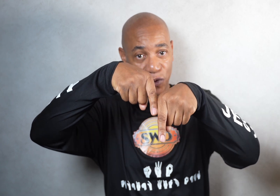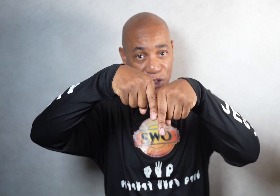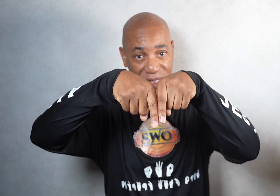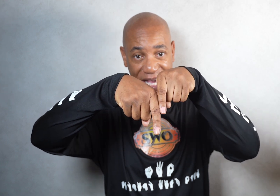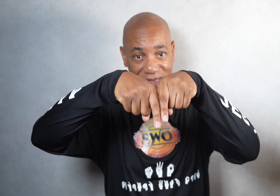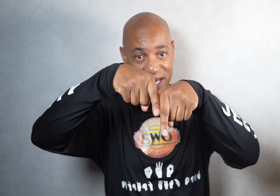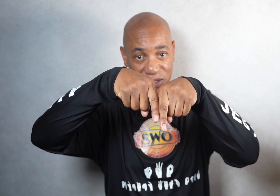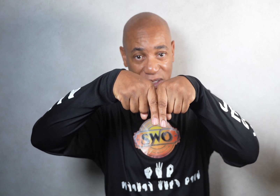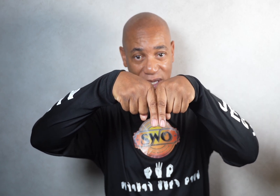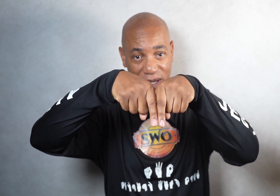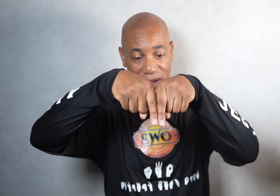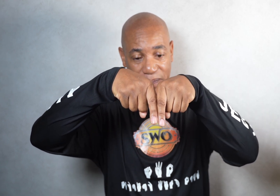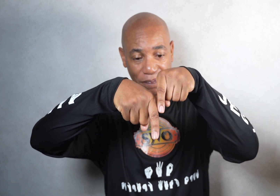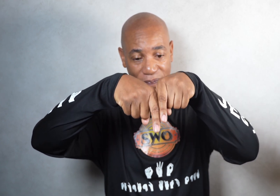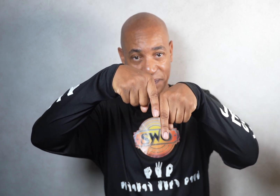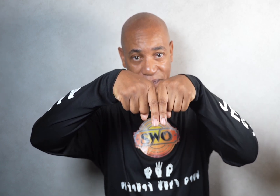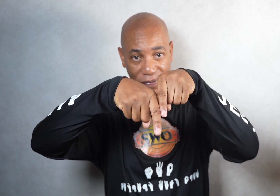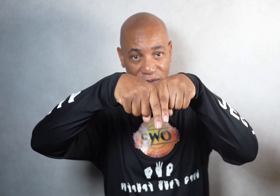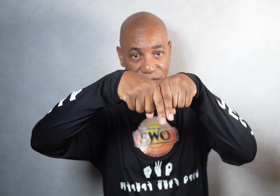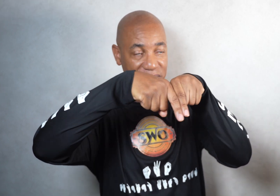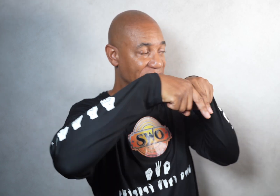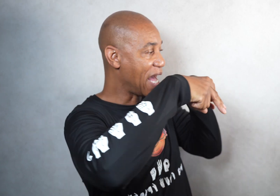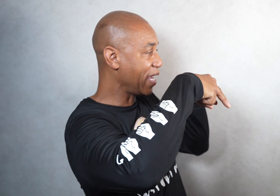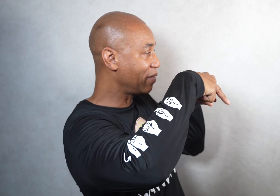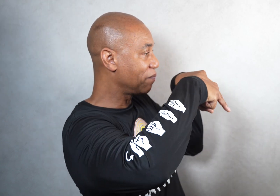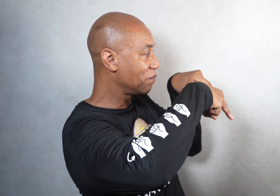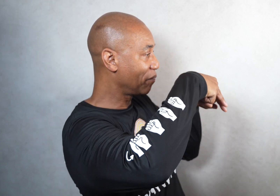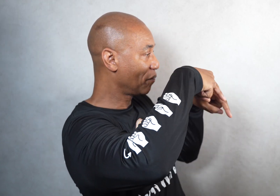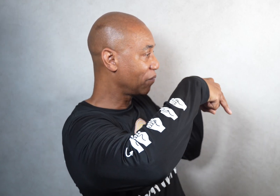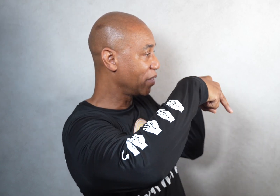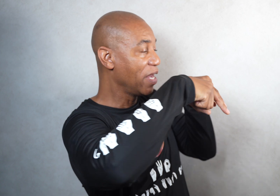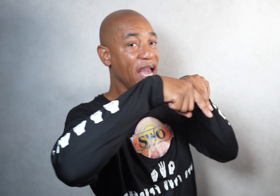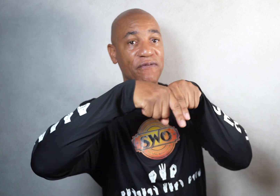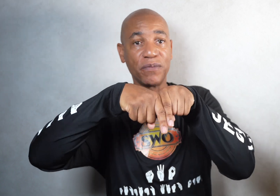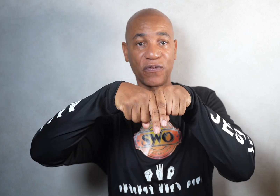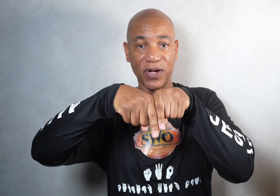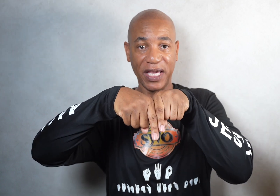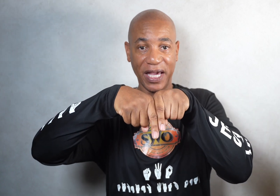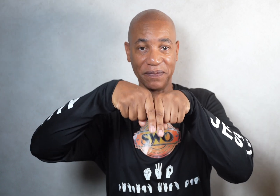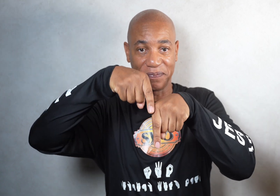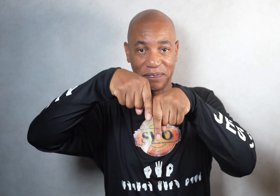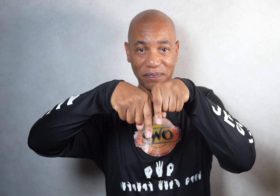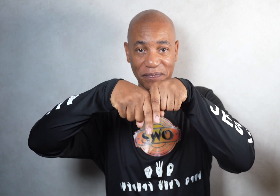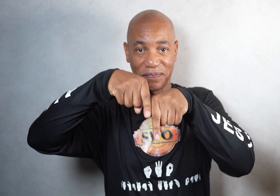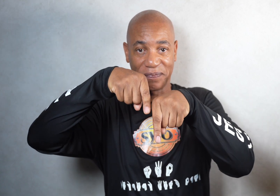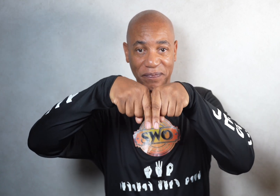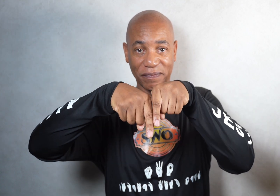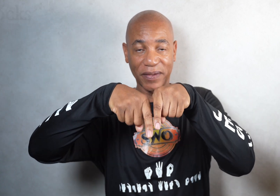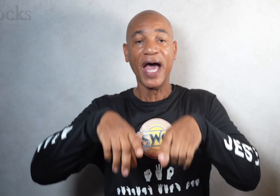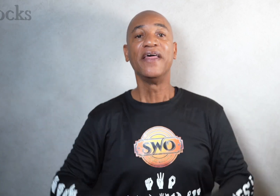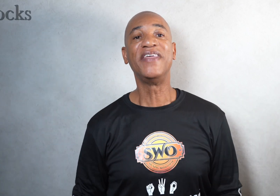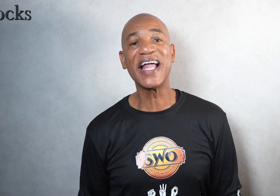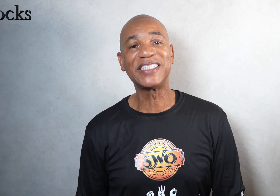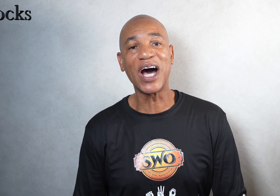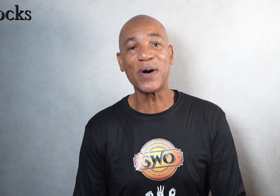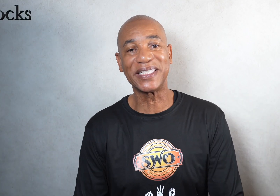just like this. From the side and from the front again. That is how I